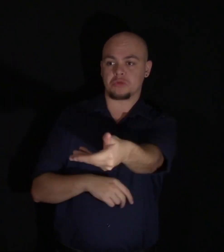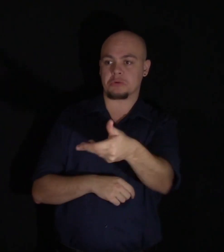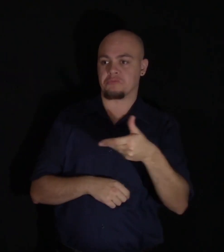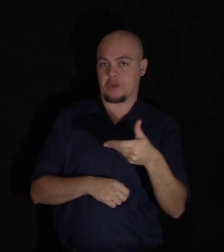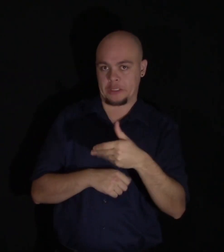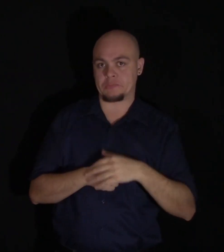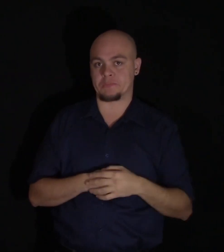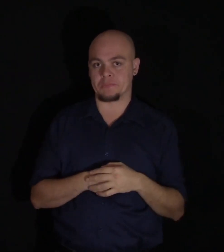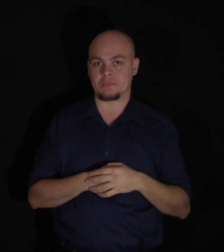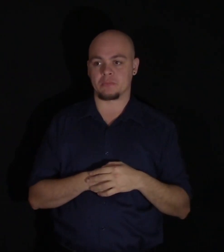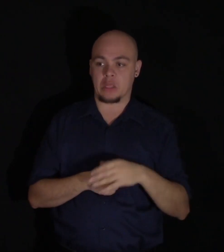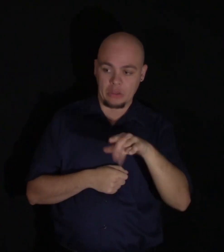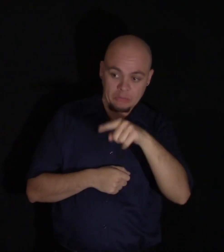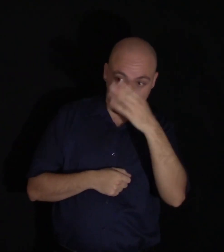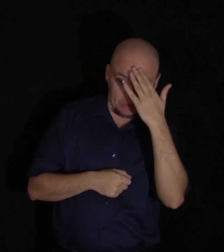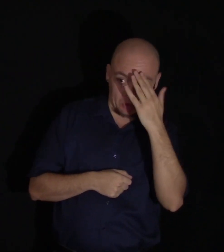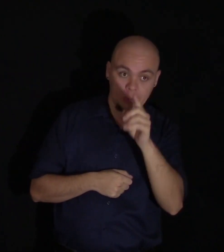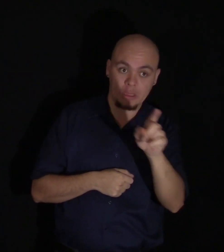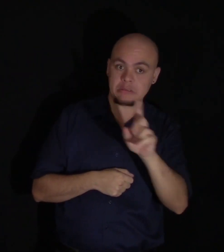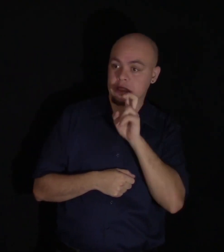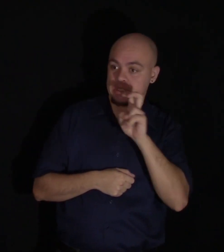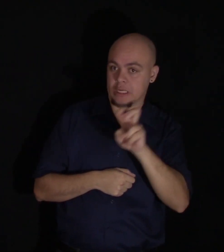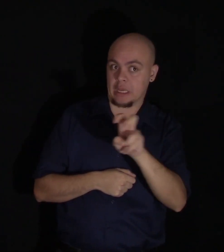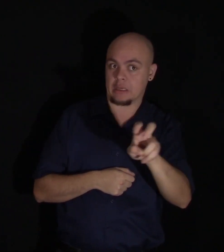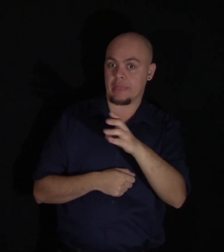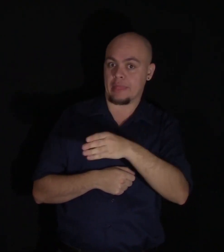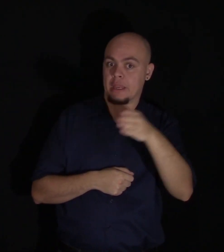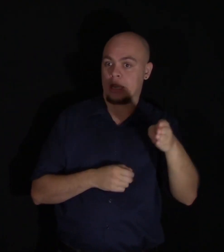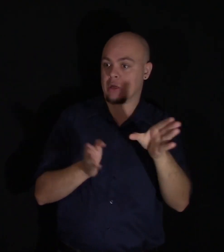know, there's a snake in the next room, and we're going to go in there."